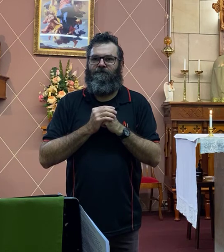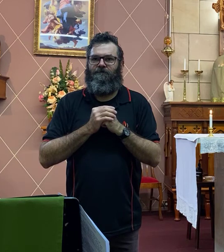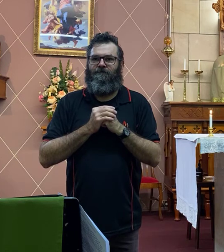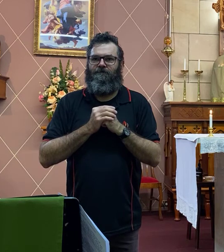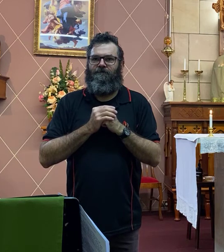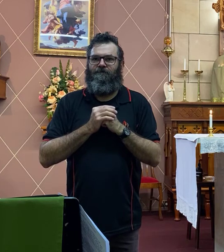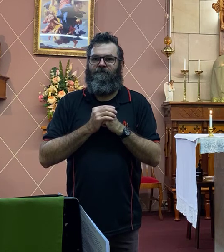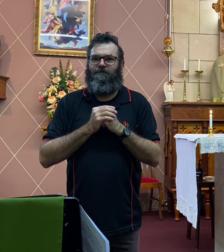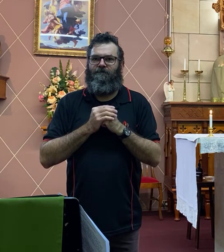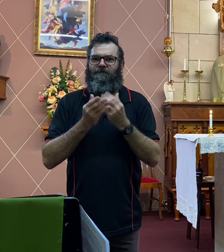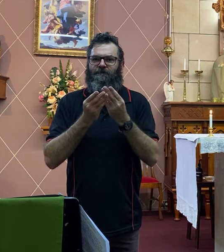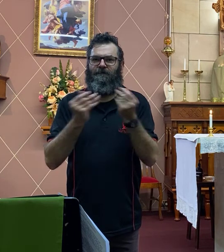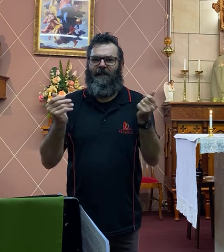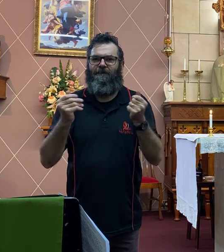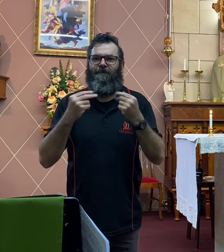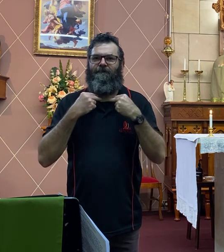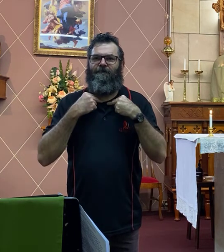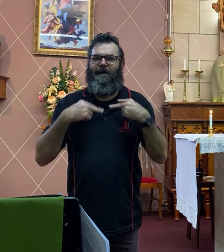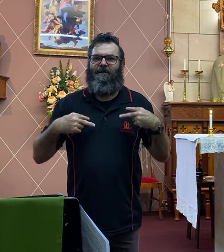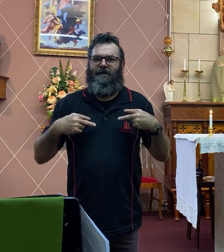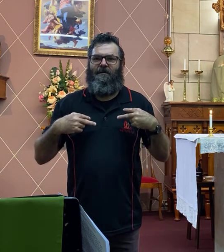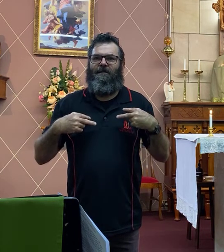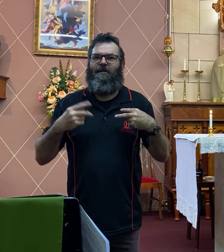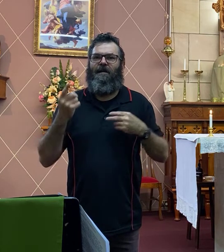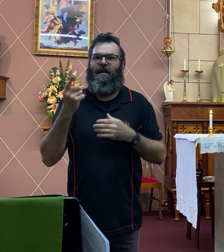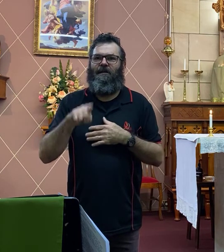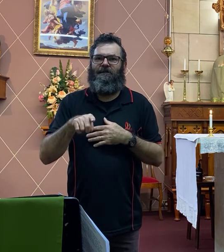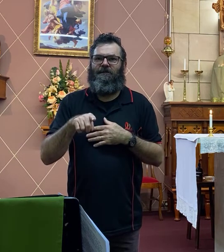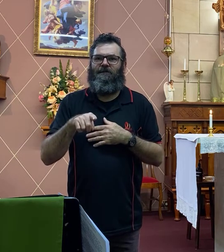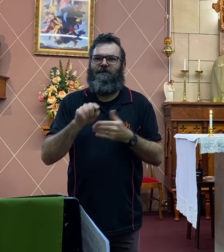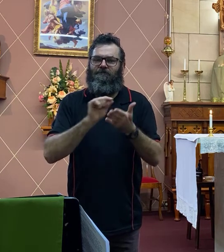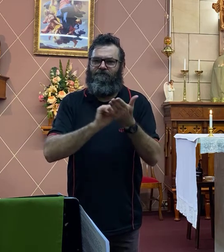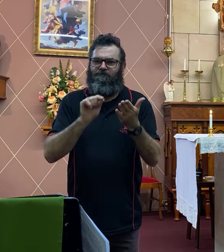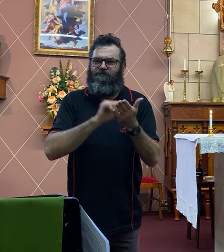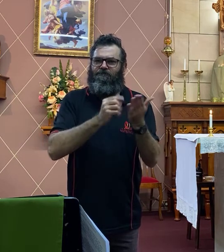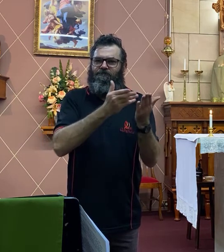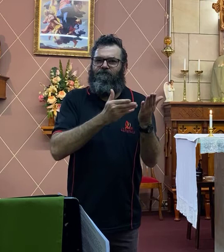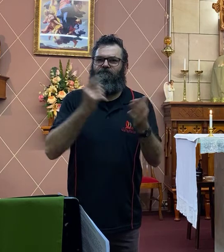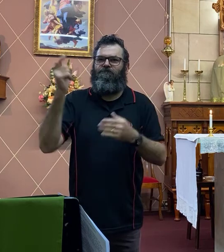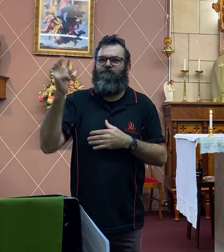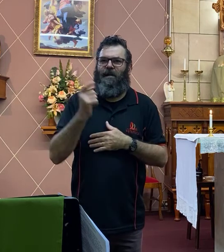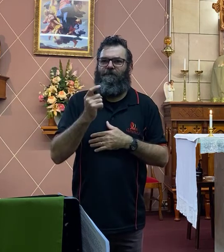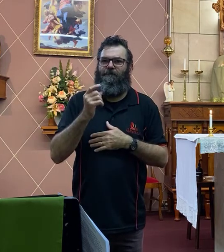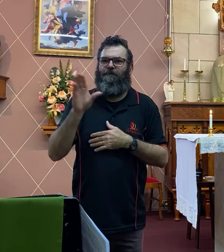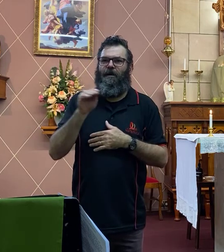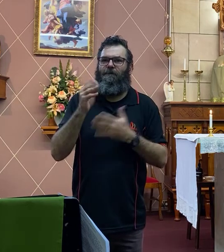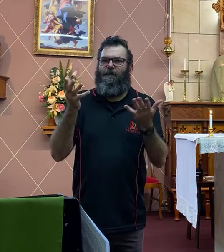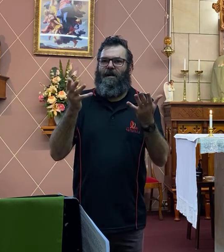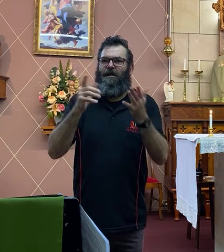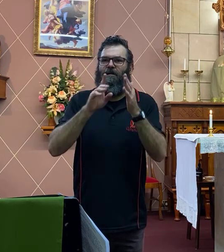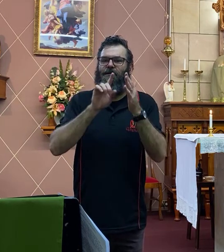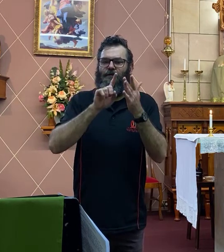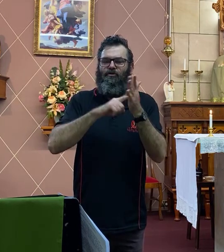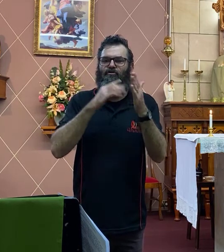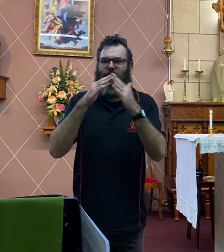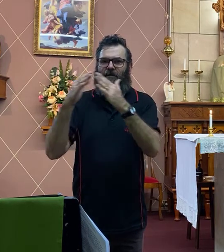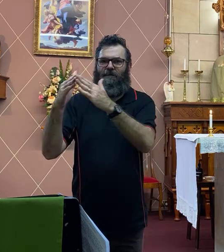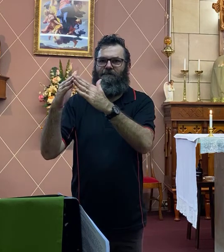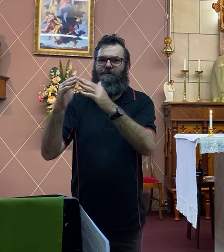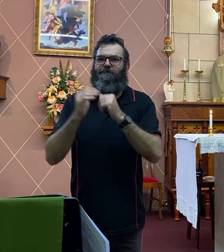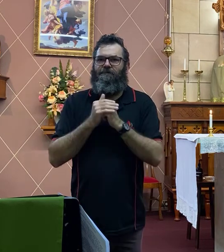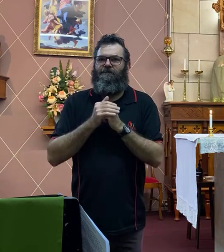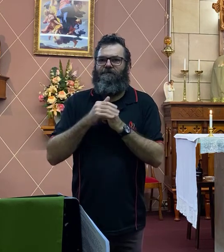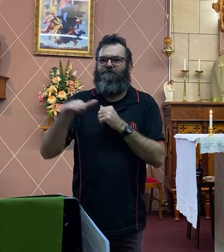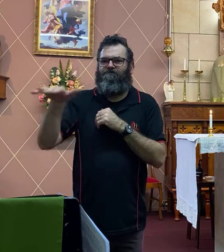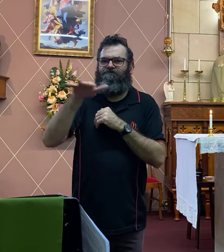Some Pharisees and scribes came from Jerusalem and gathered around Jesus. They saw some of